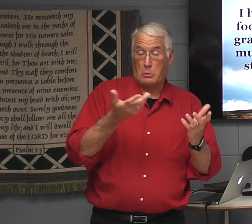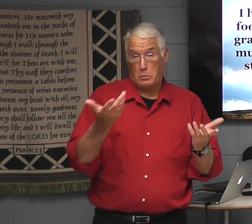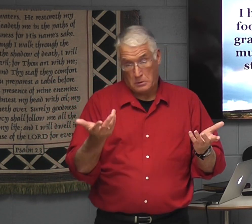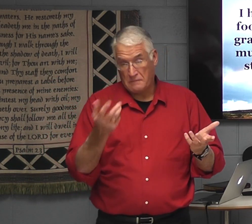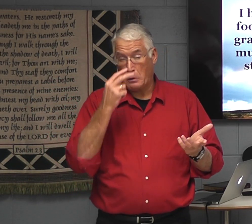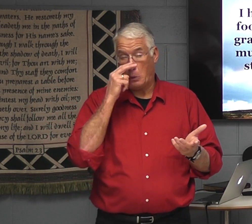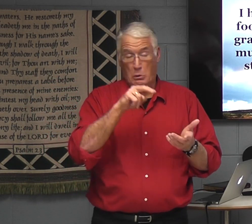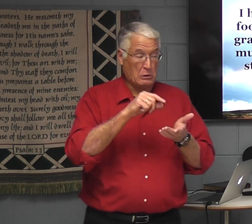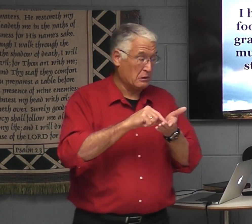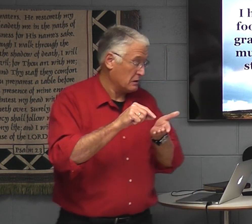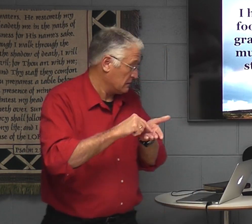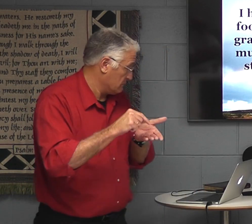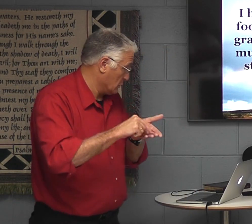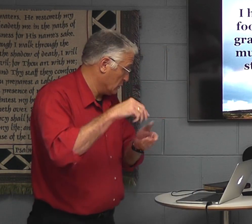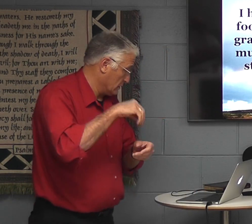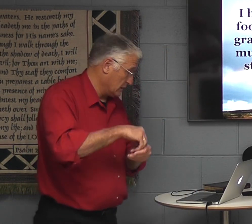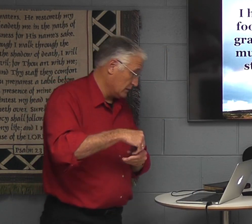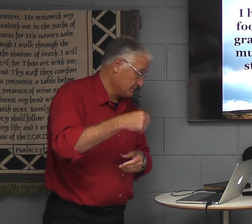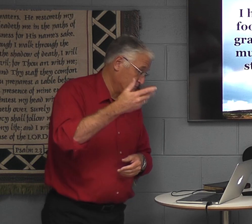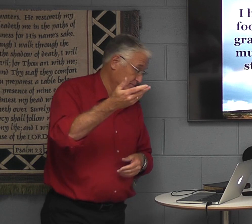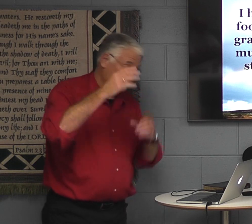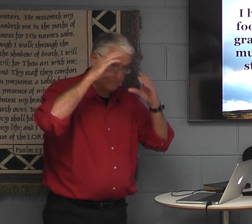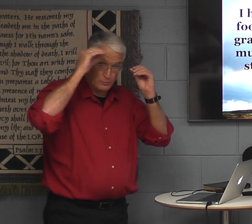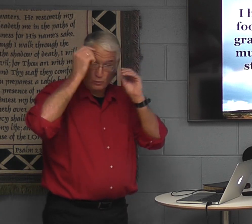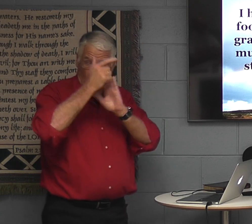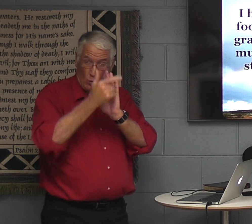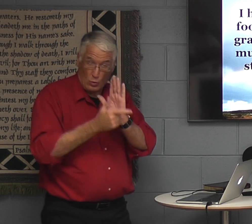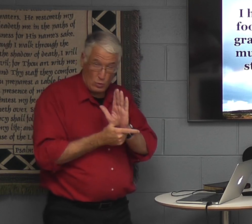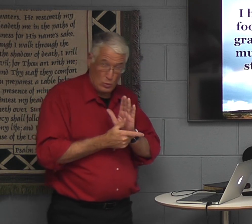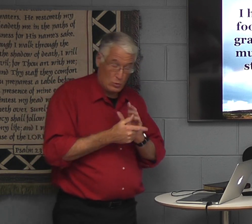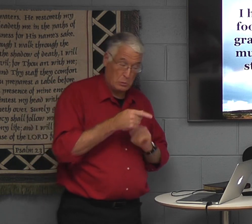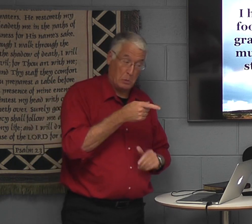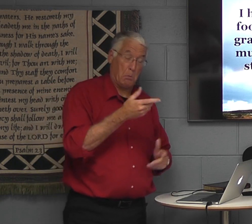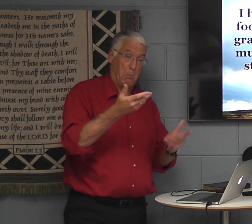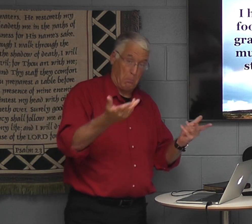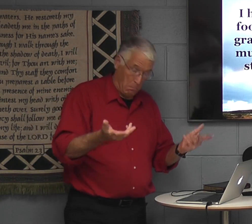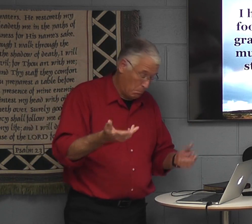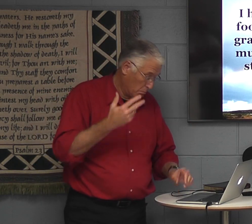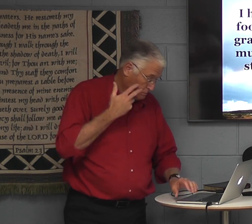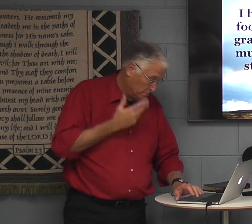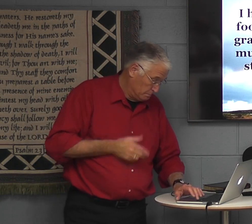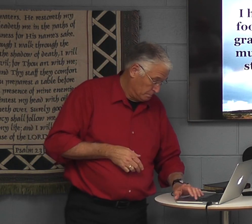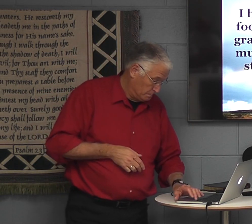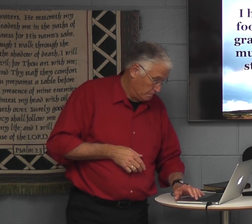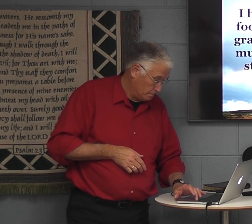How is that related? If you look at some of the verses, the law of Moses,